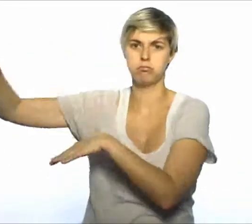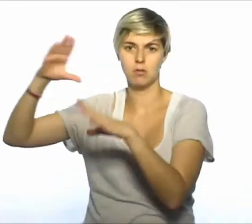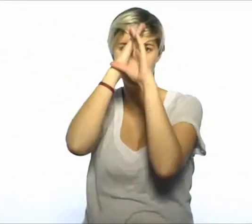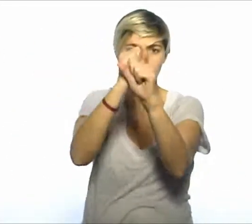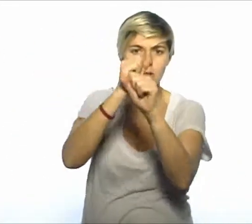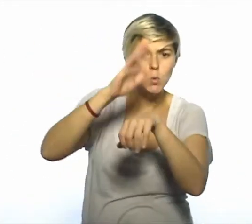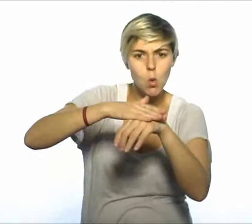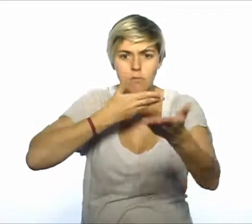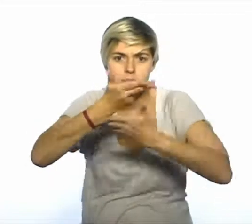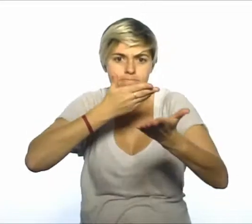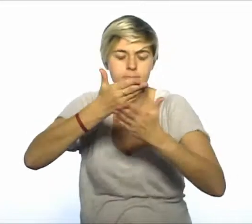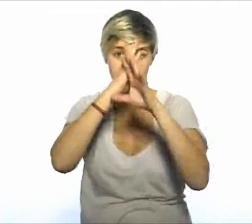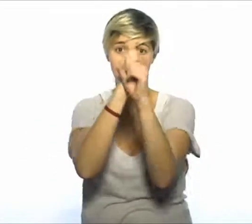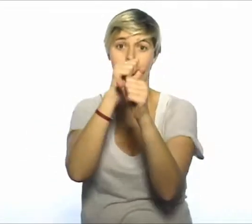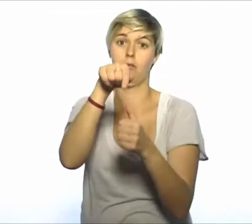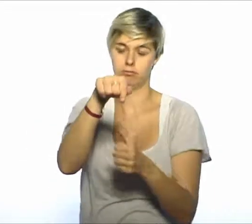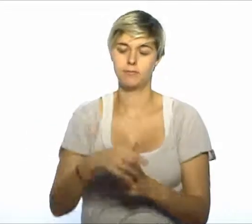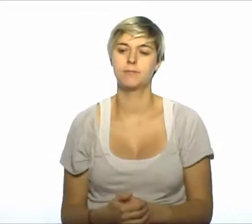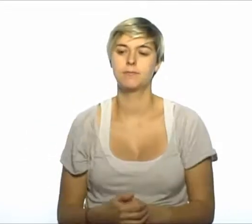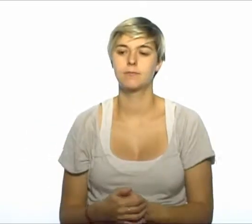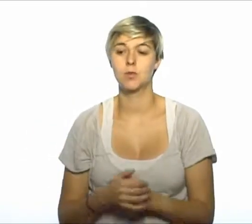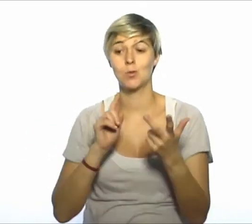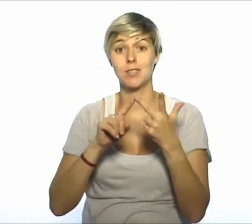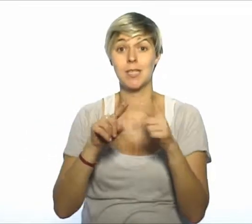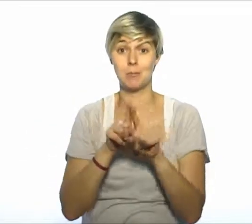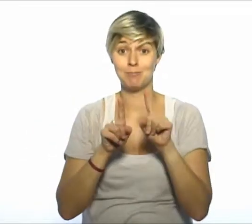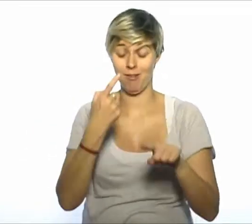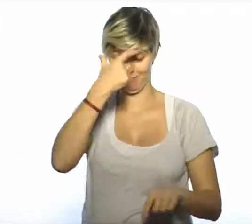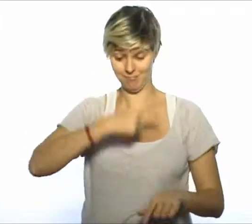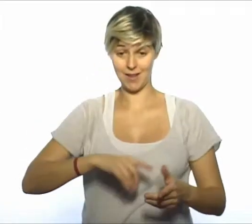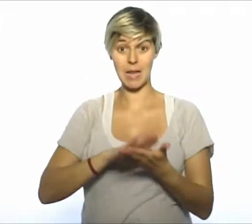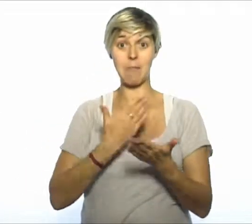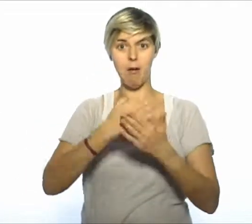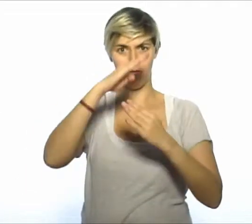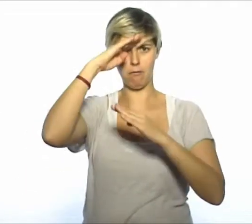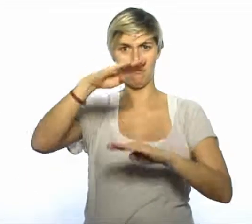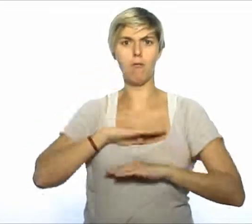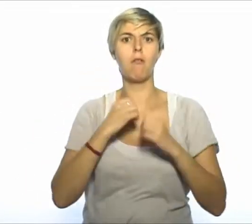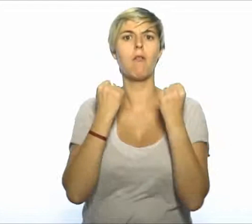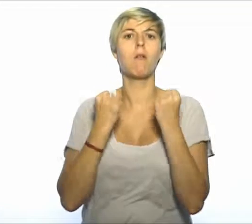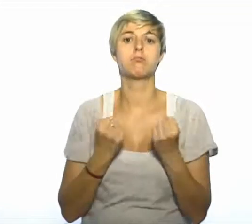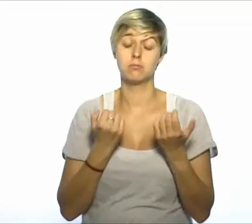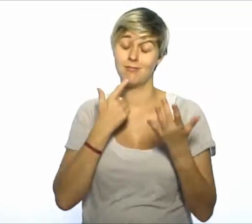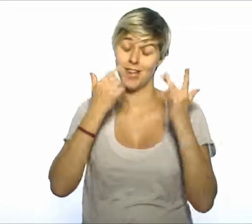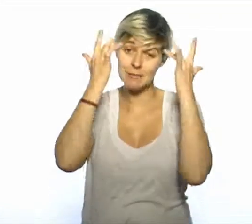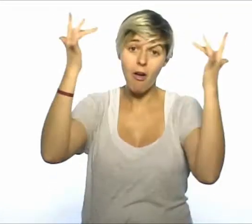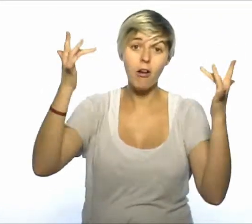quality in and out, so they can focus on the information shared during the situation. And third, having said that the interpreters must be self-confident